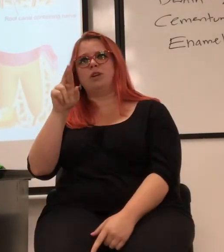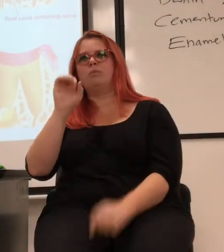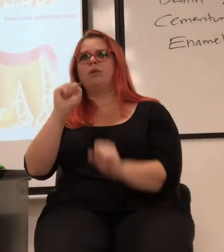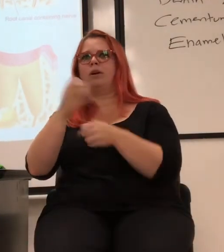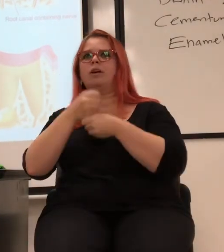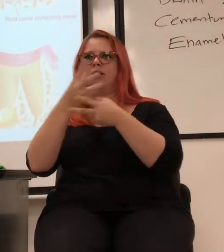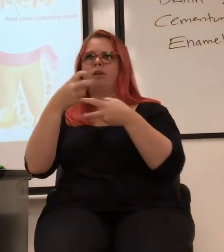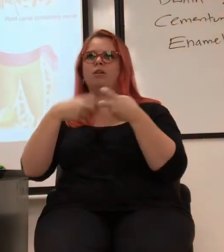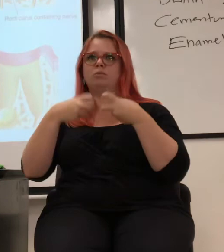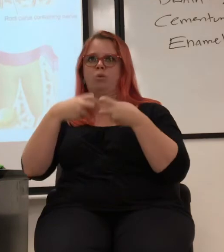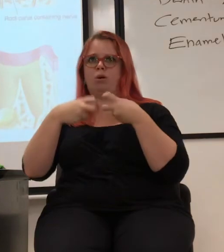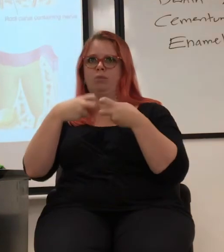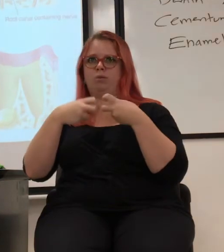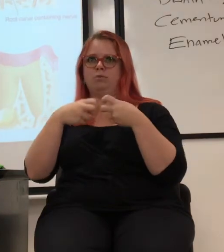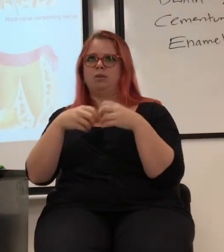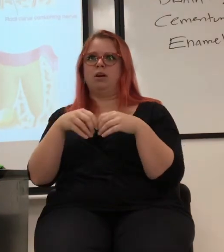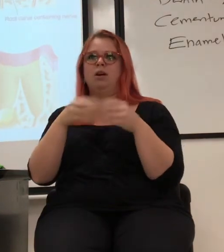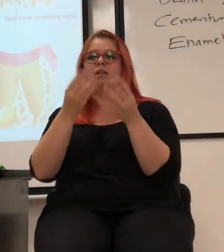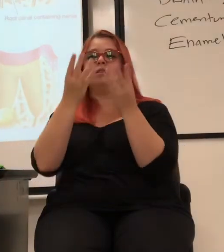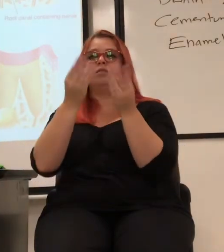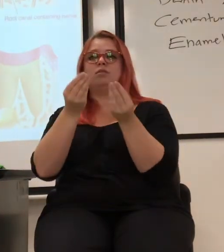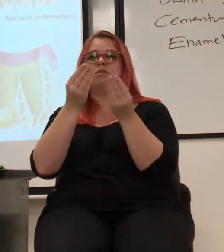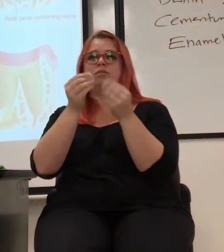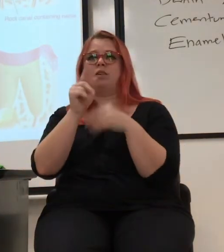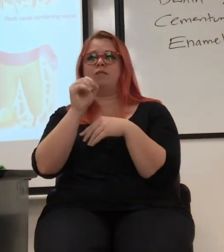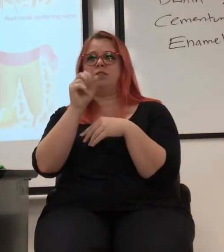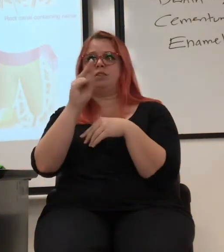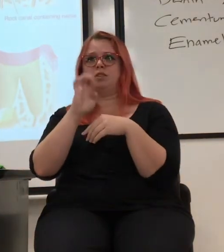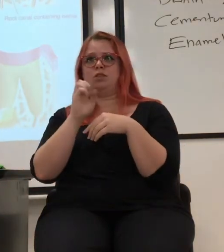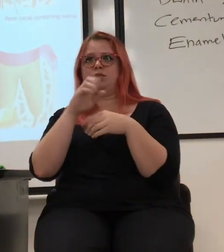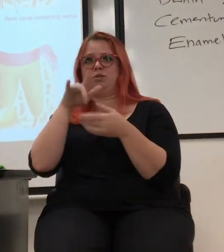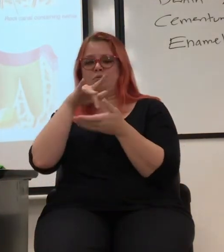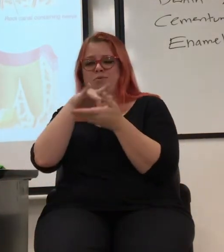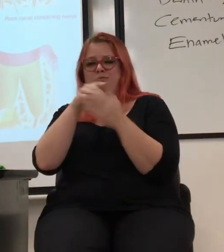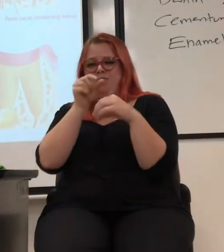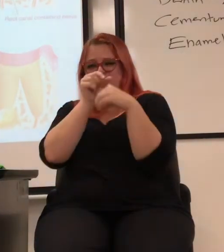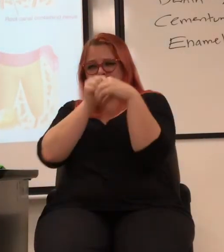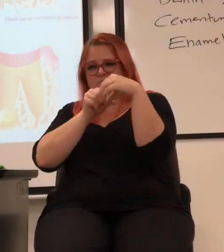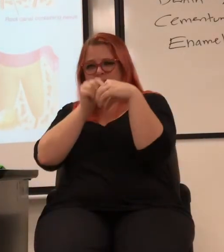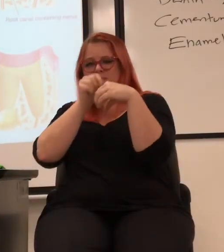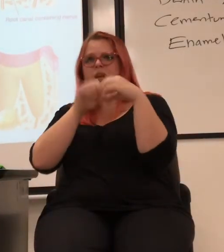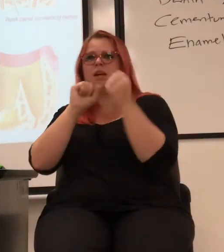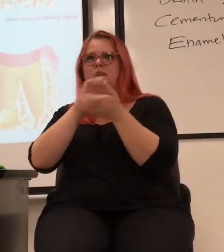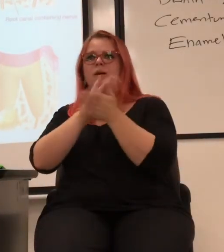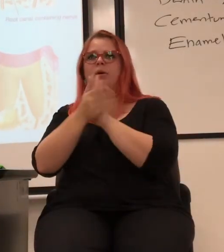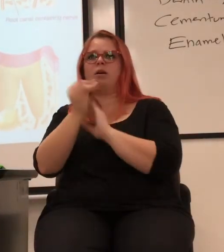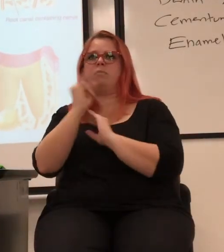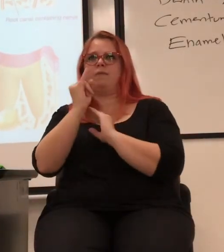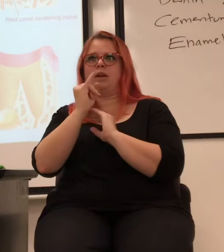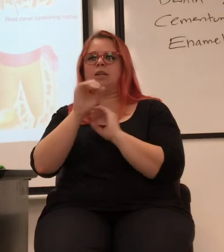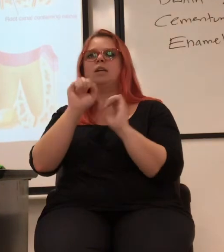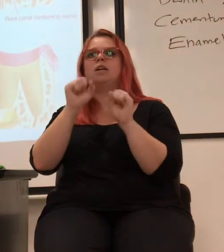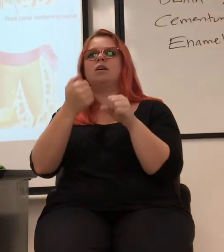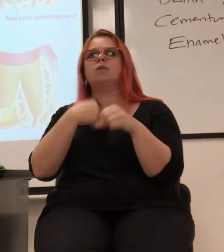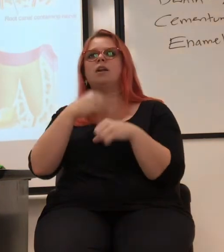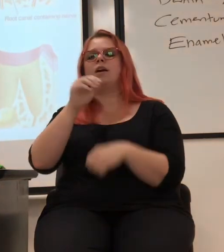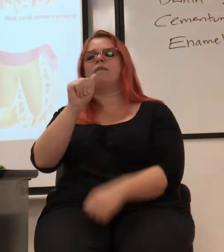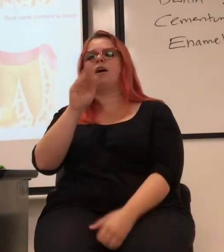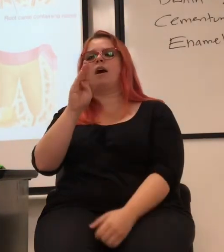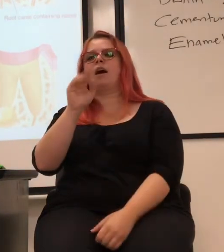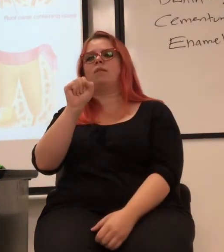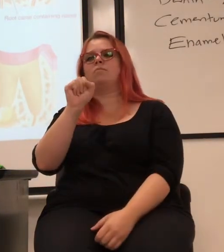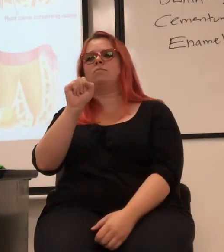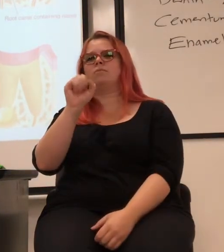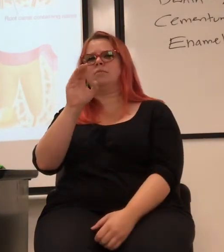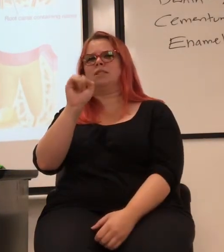The pulp chamber is soft tissue, it can become infected. You can have an abscess right there. And abscesses are basically the